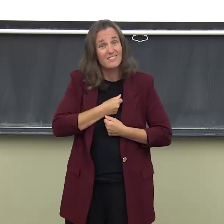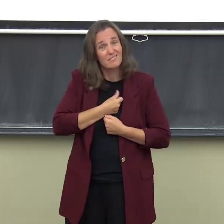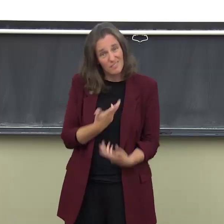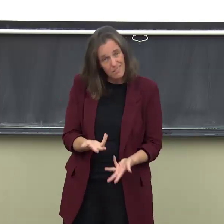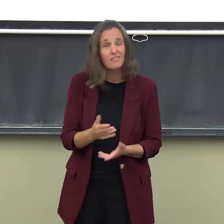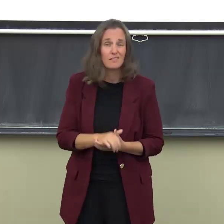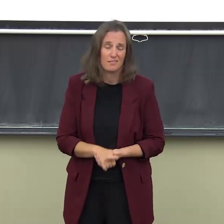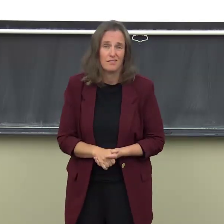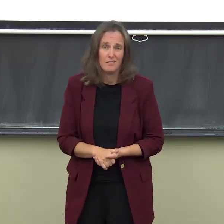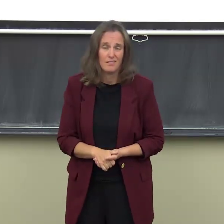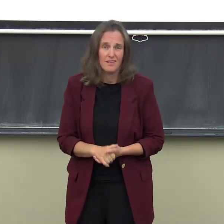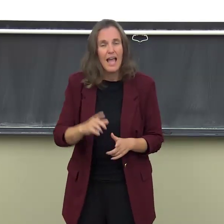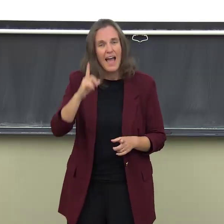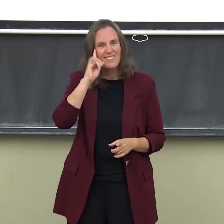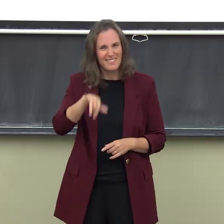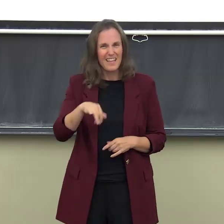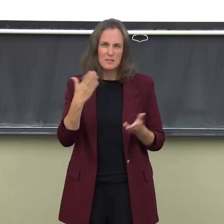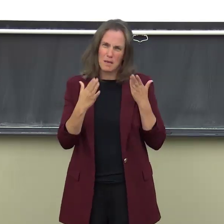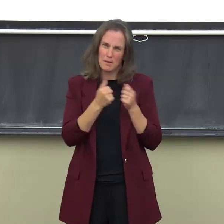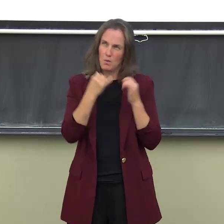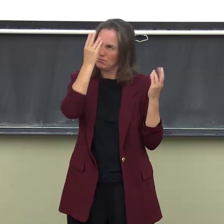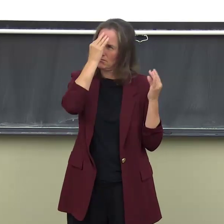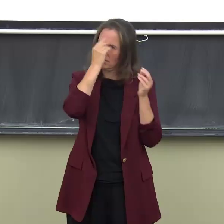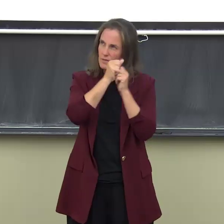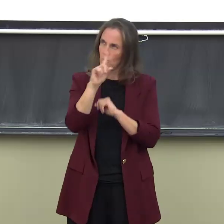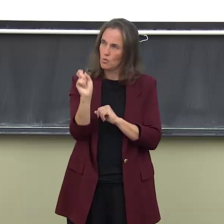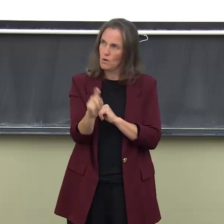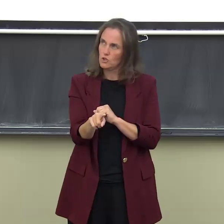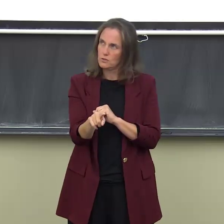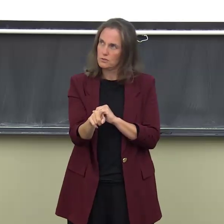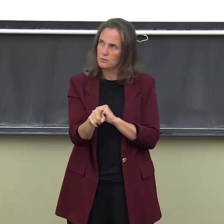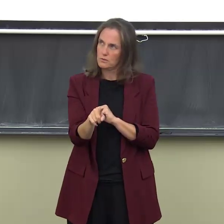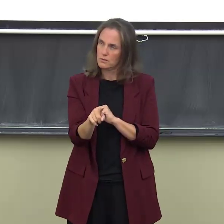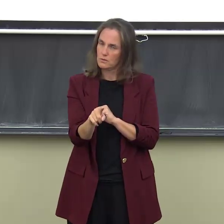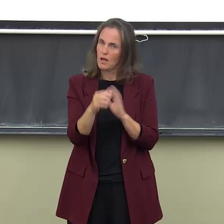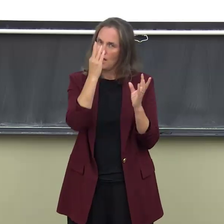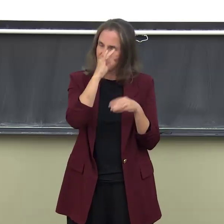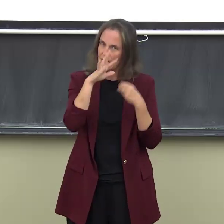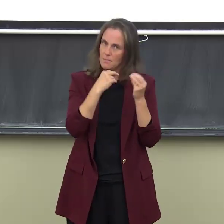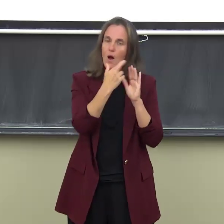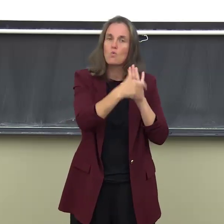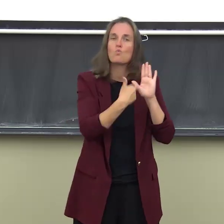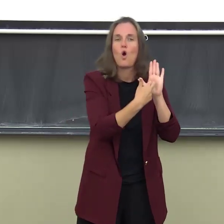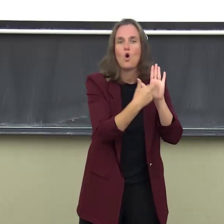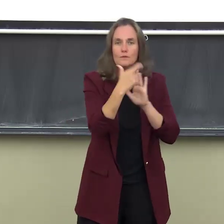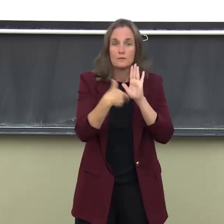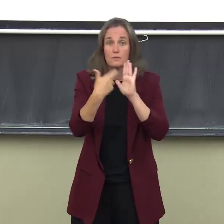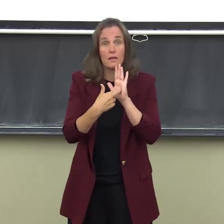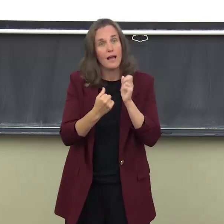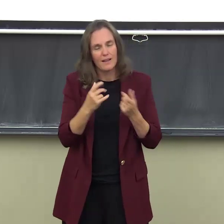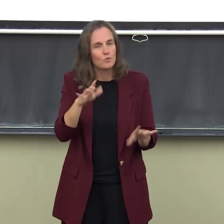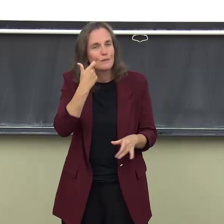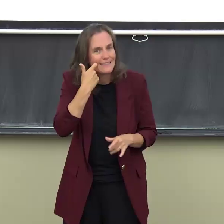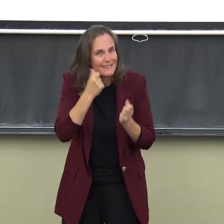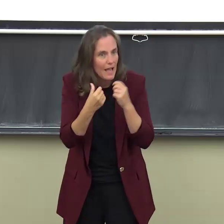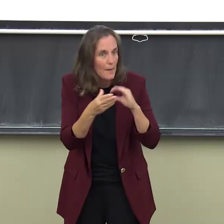tiring, right? So I think that's where we also maybe when we're thinking about questions, is think about roles, because I've thought only recently, I